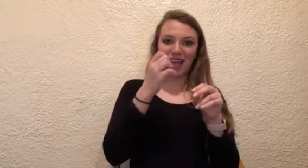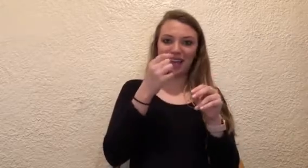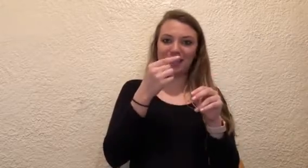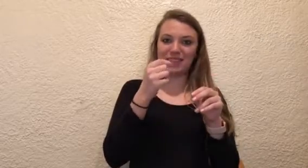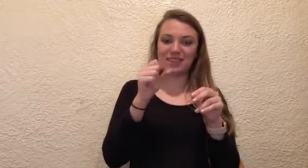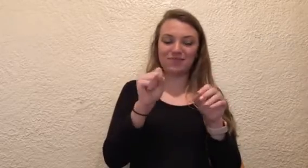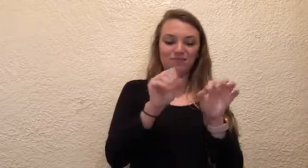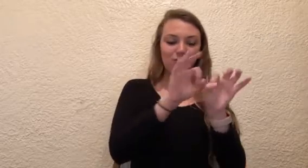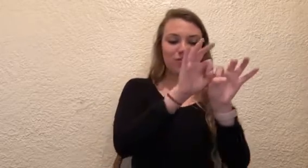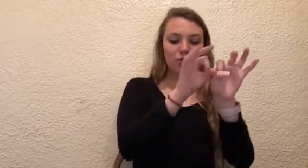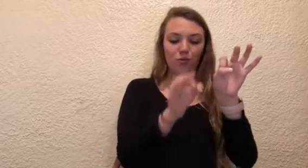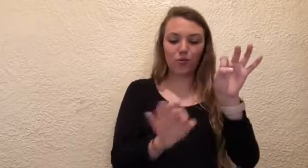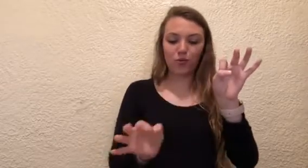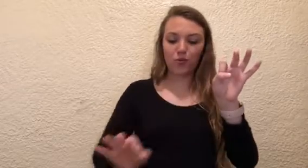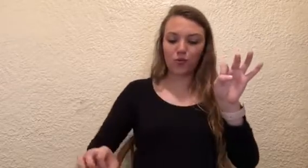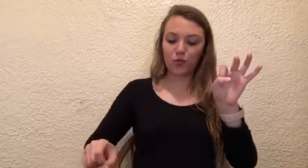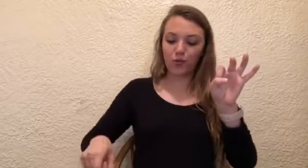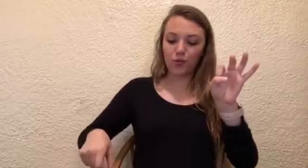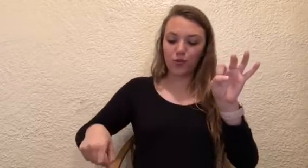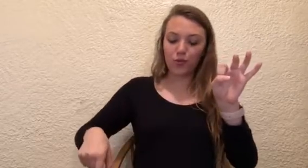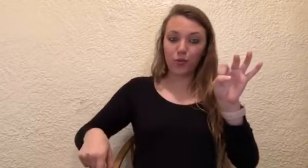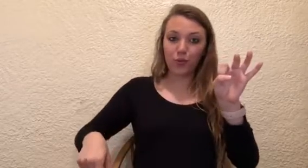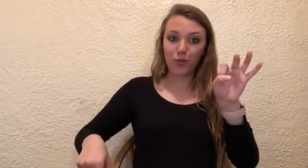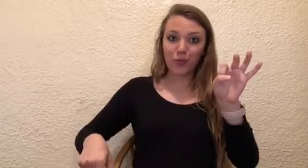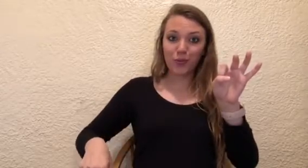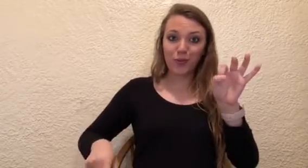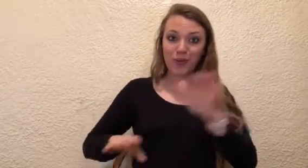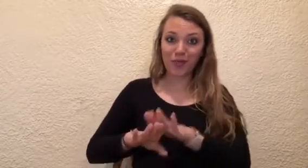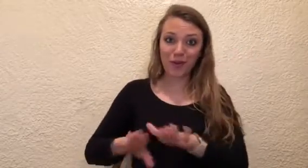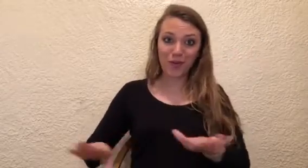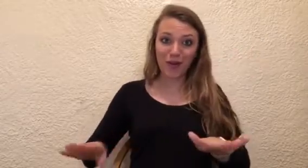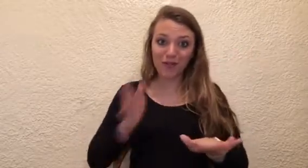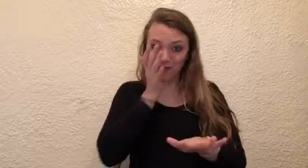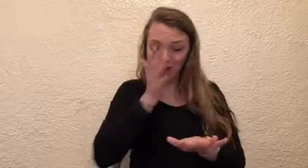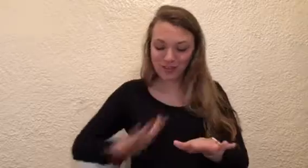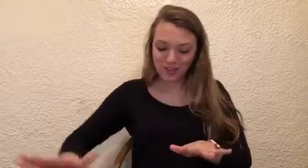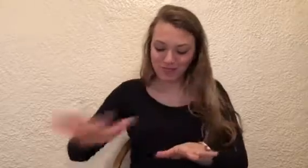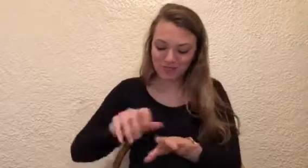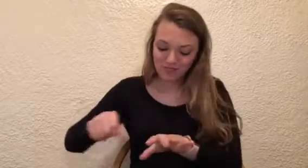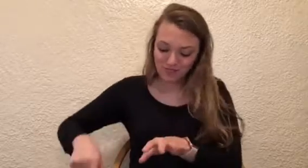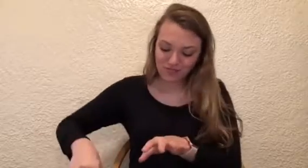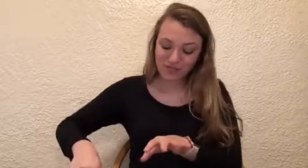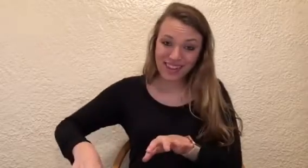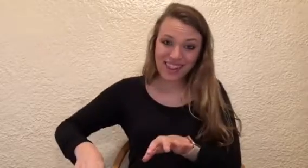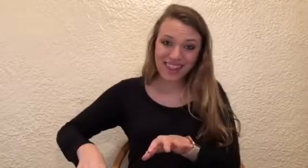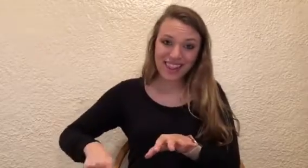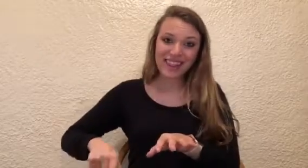And so that's how they deliver their eggs, their little babies, their little eggs, okay?